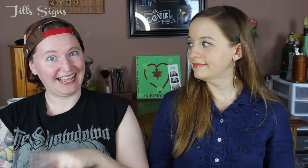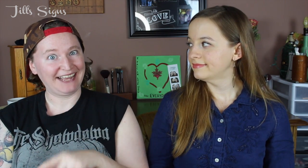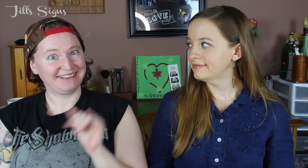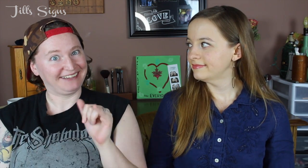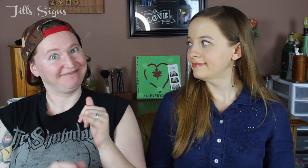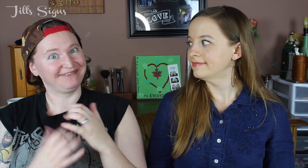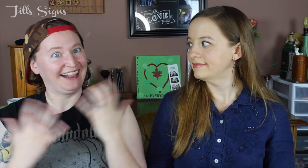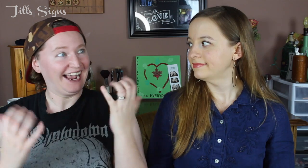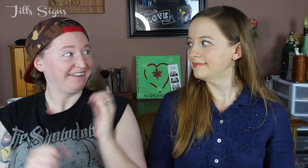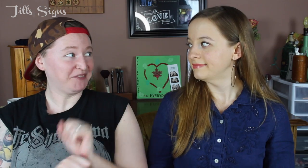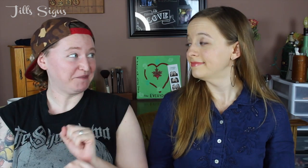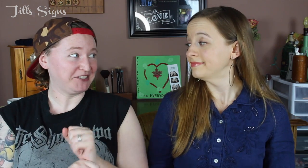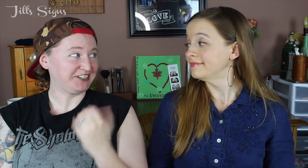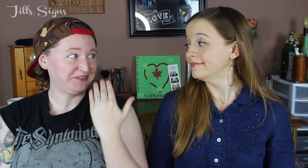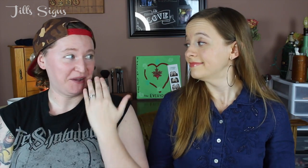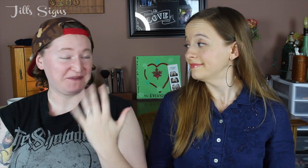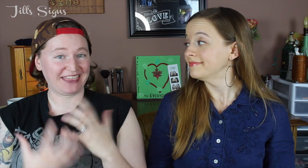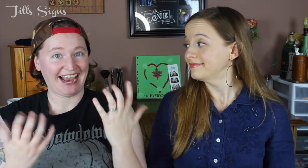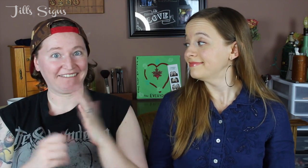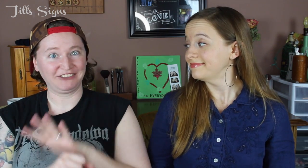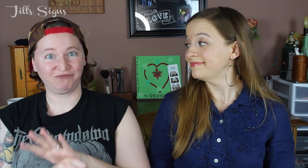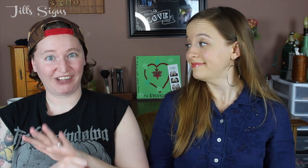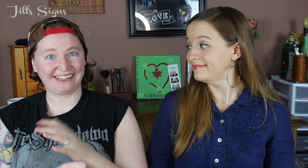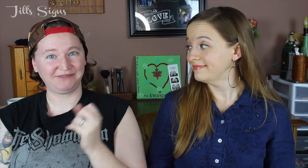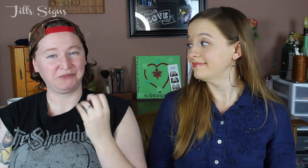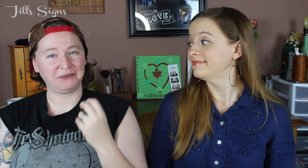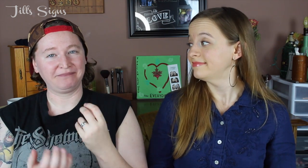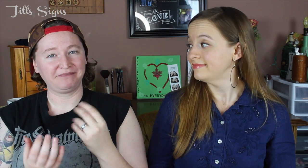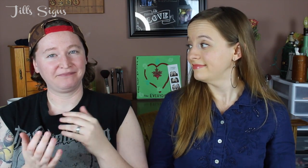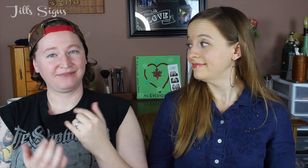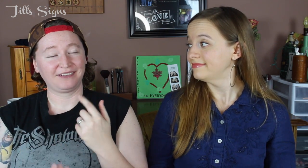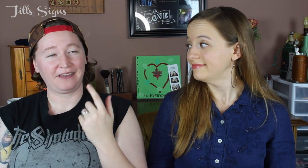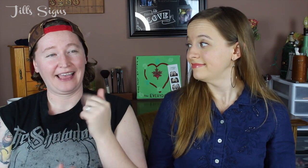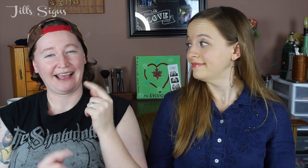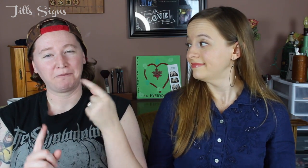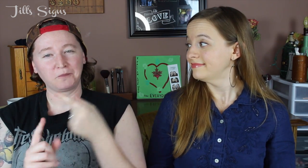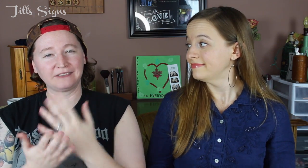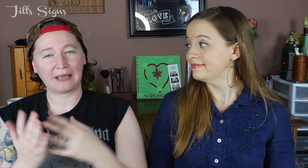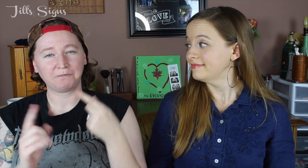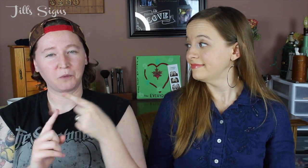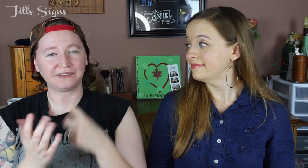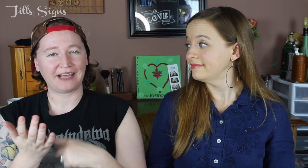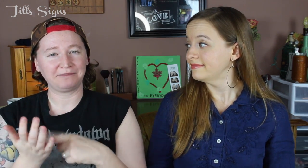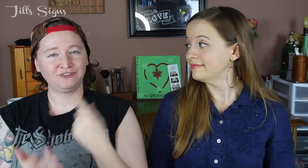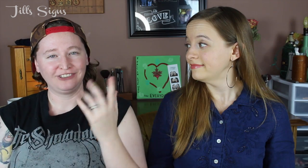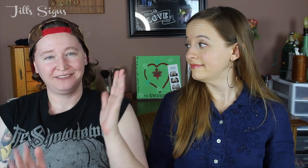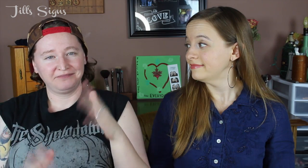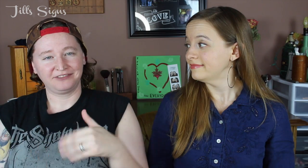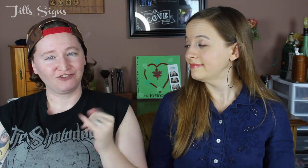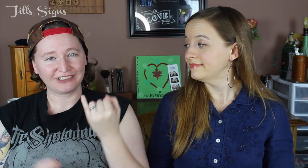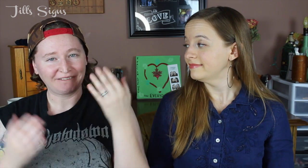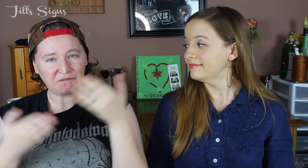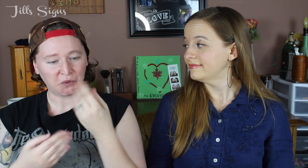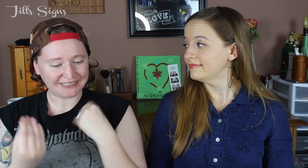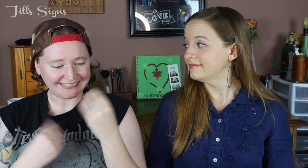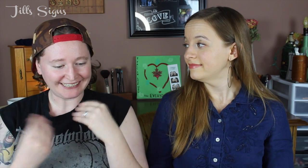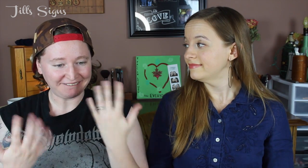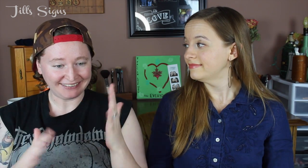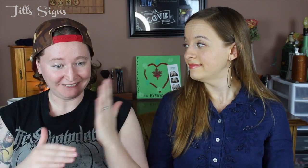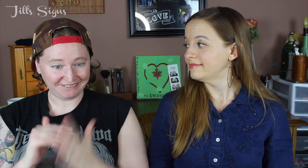you're eating at the same time. It's a lot of work, a lot of stress. So I don't know, it kind of gets to the point where sometimes you're just like, just focus